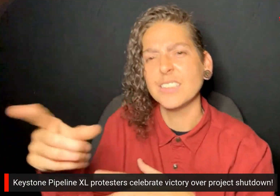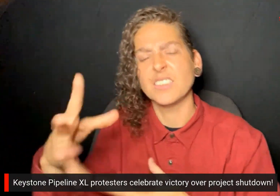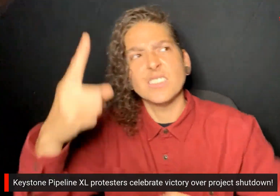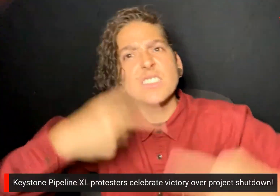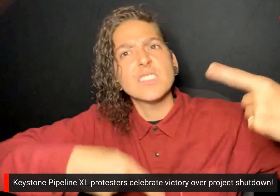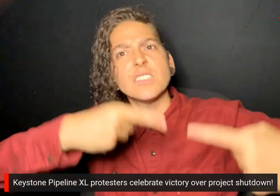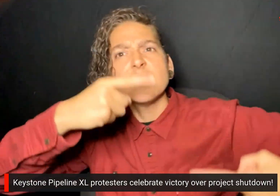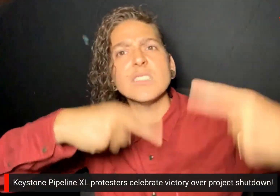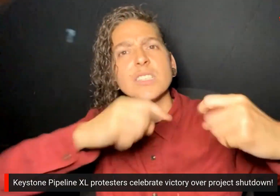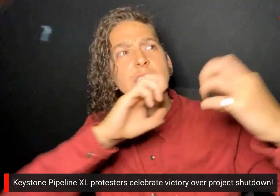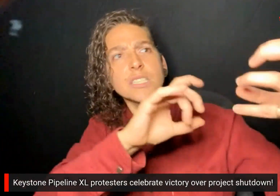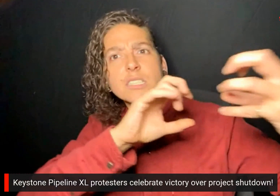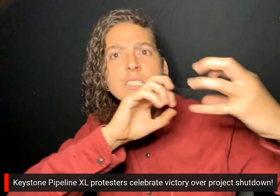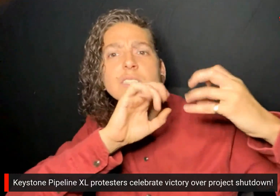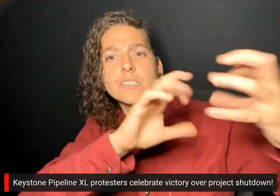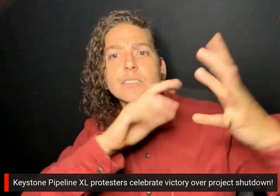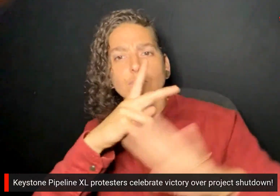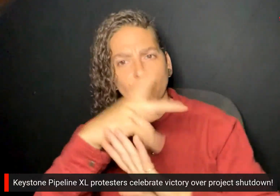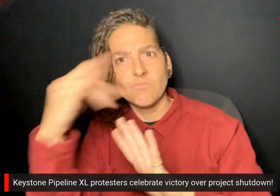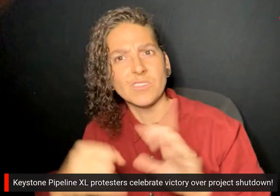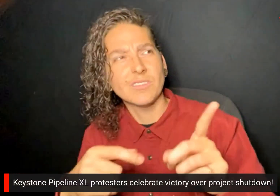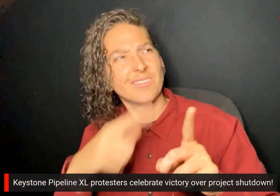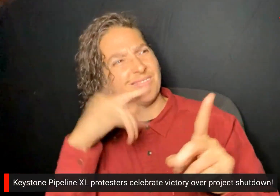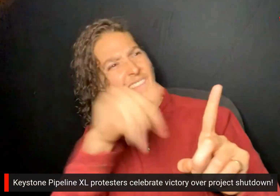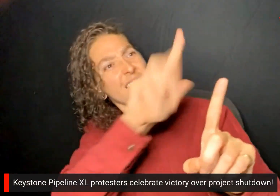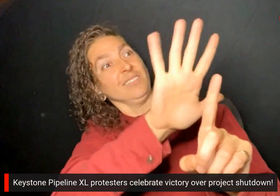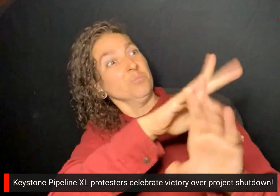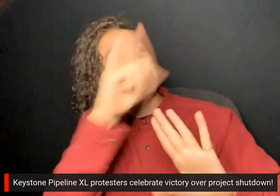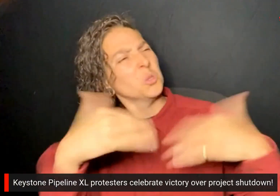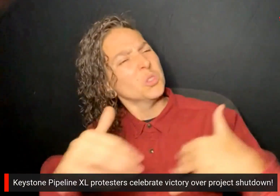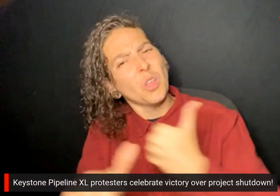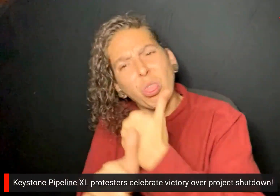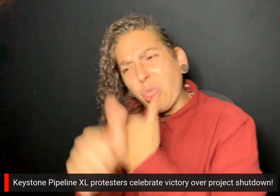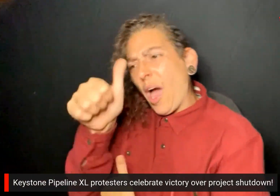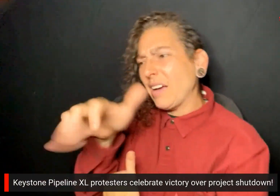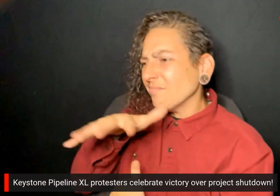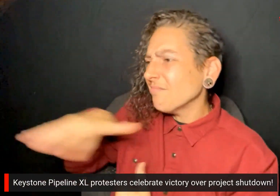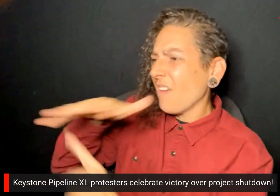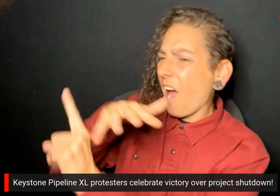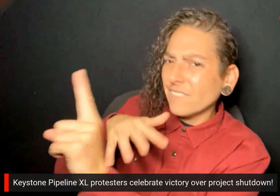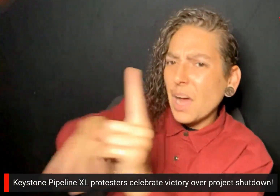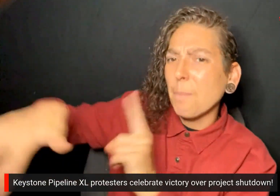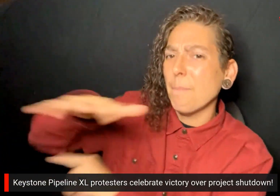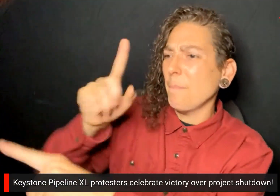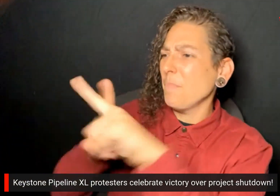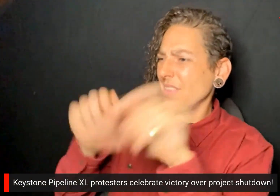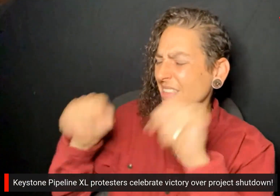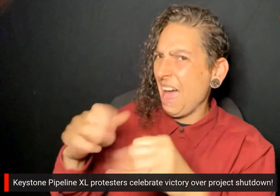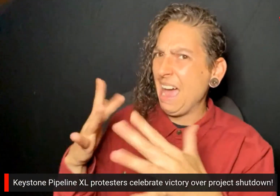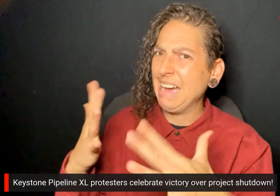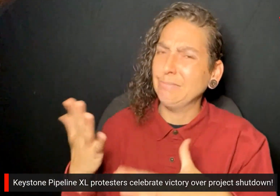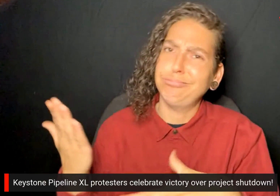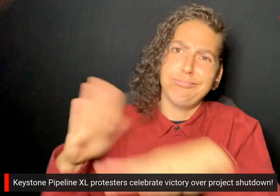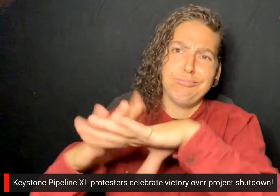the project threatened the environment and would worsen the climate